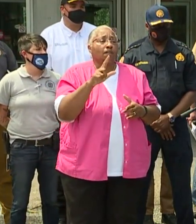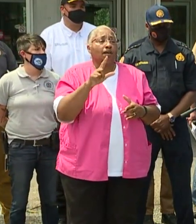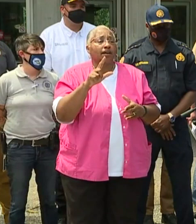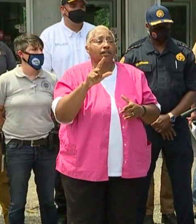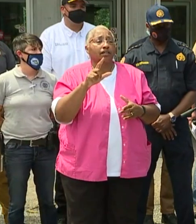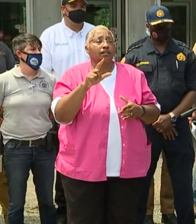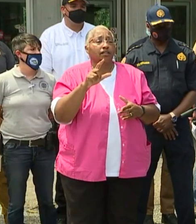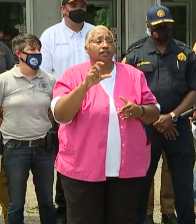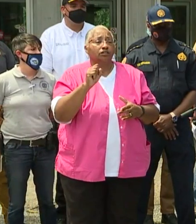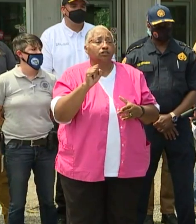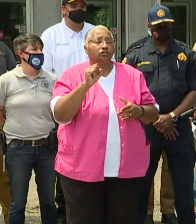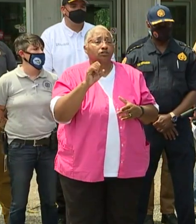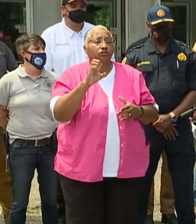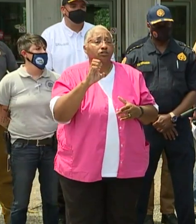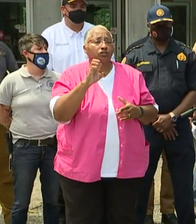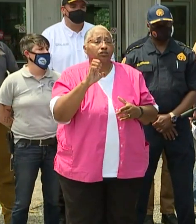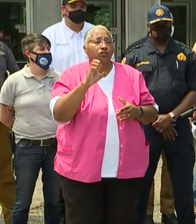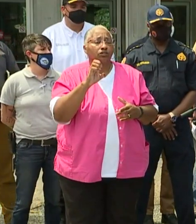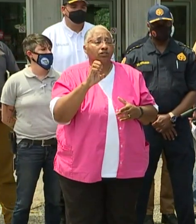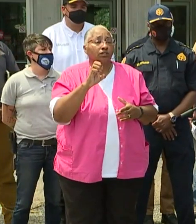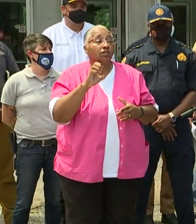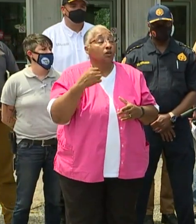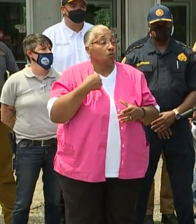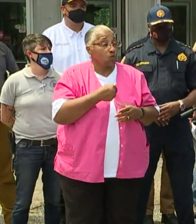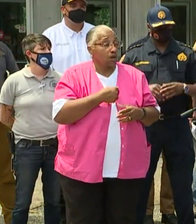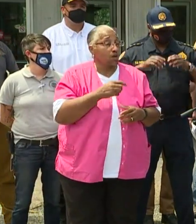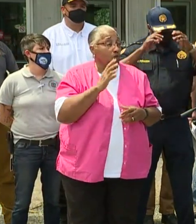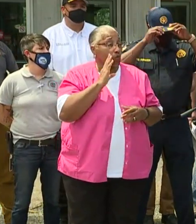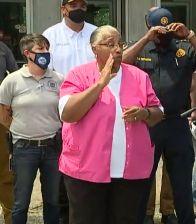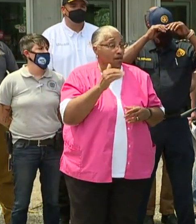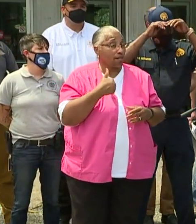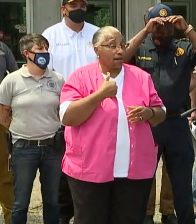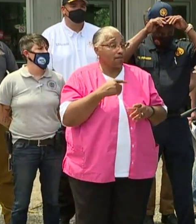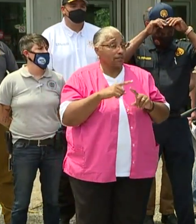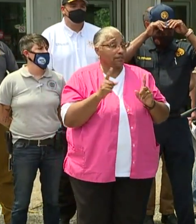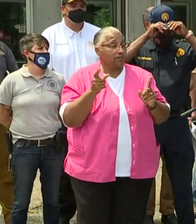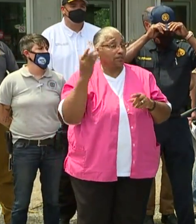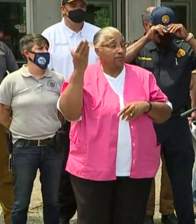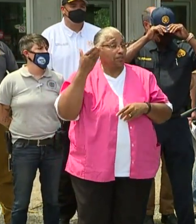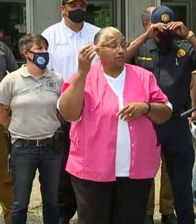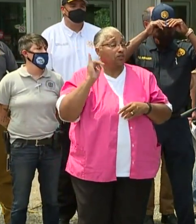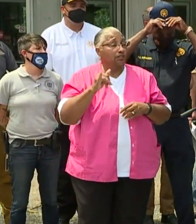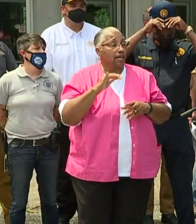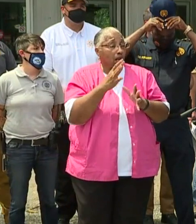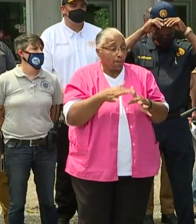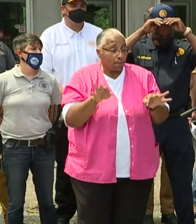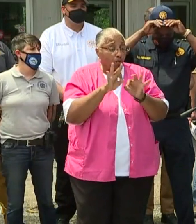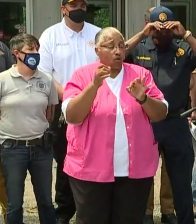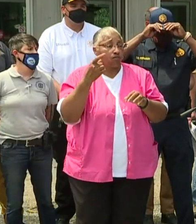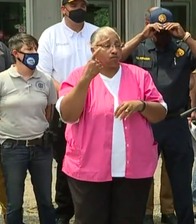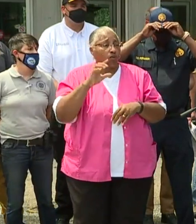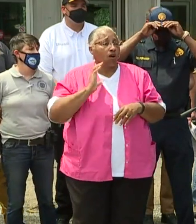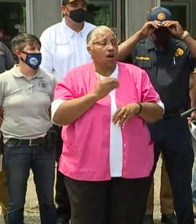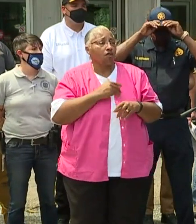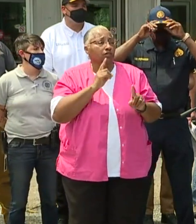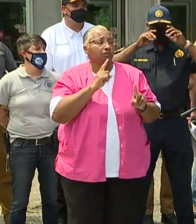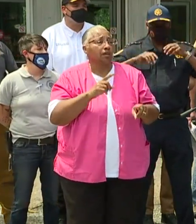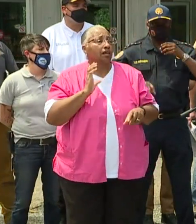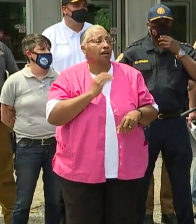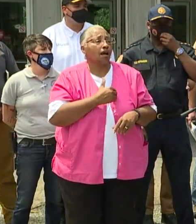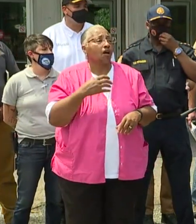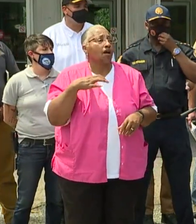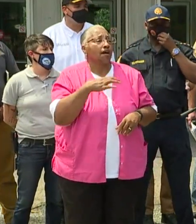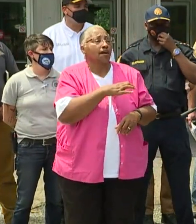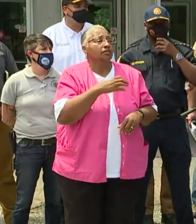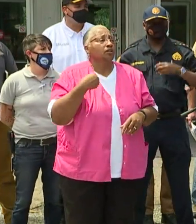to run through many different speakers that are essential to this response. We also have our council members who are